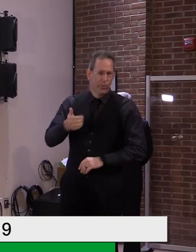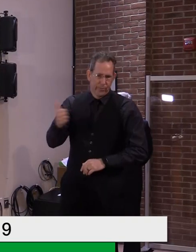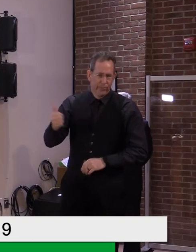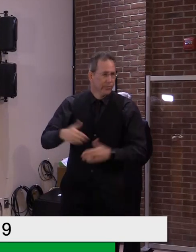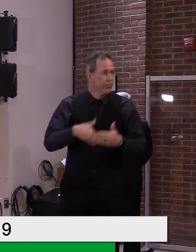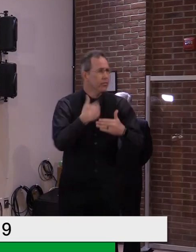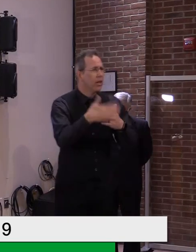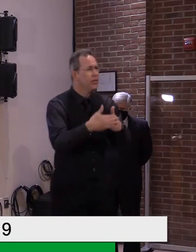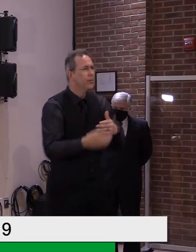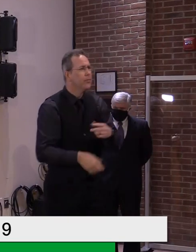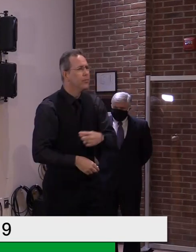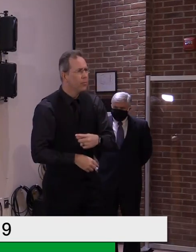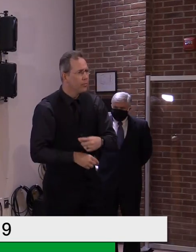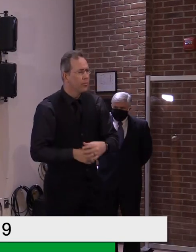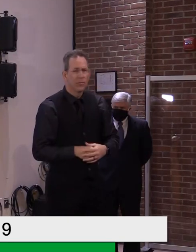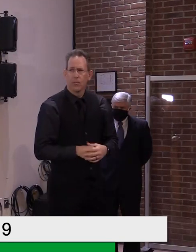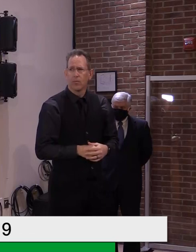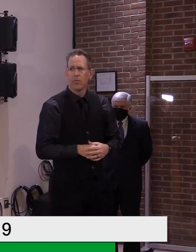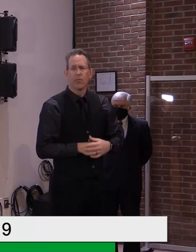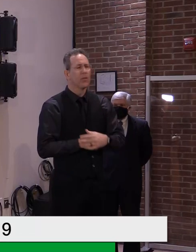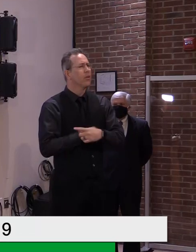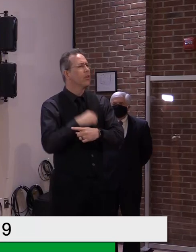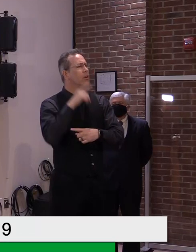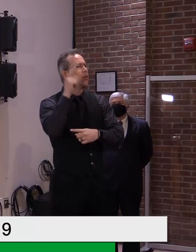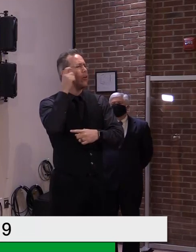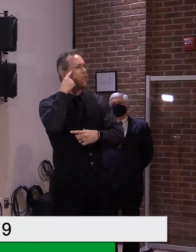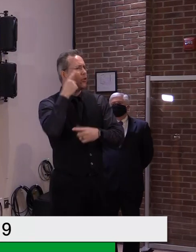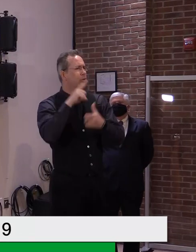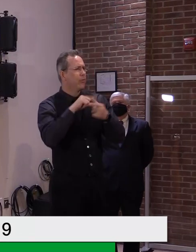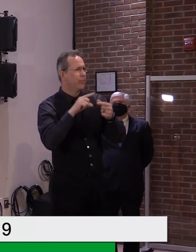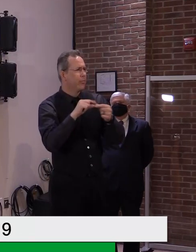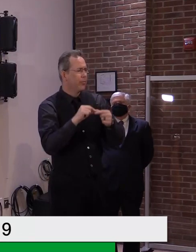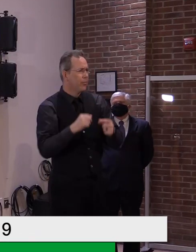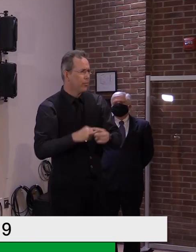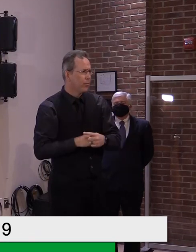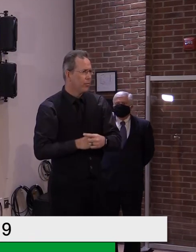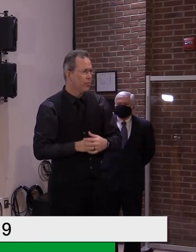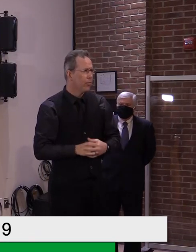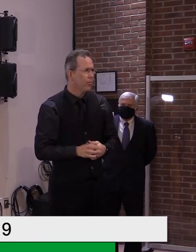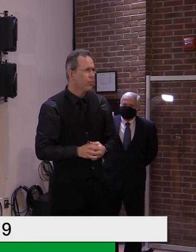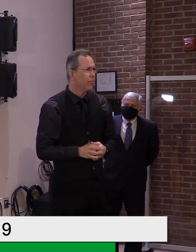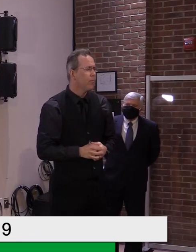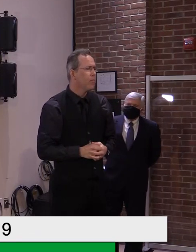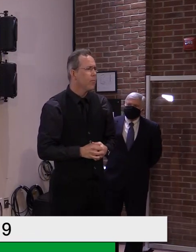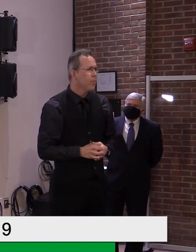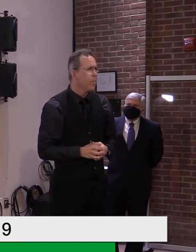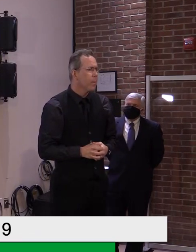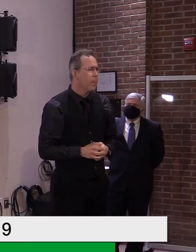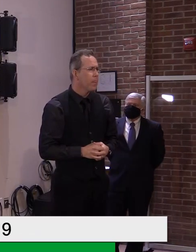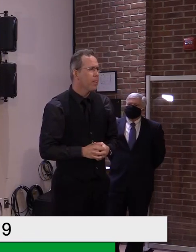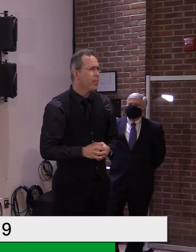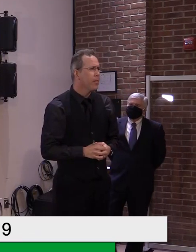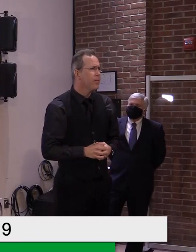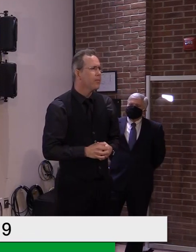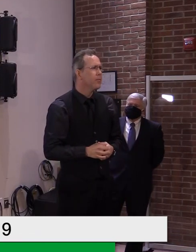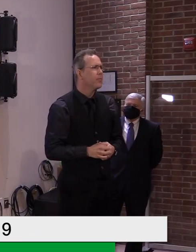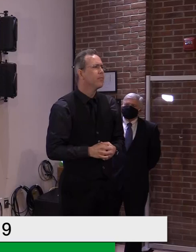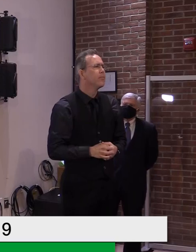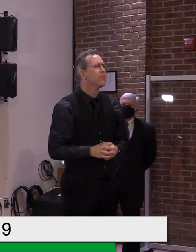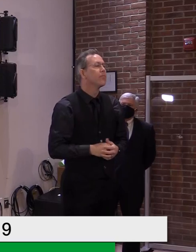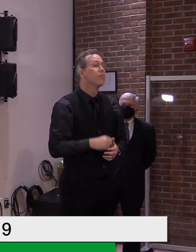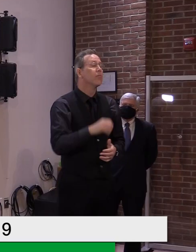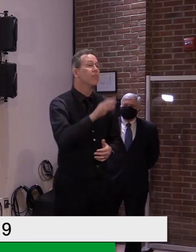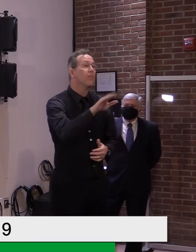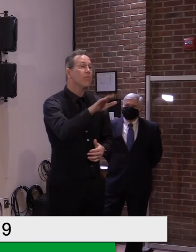As well, and just to remind everyone, if you're on a two-dose regimen, after your first